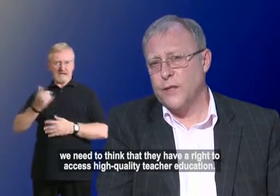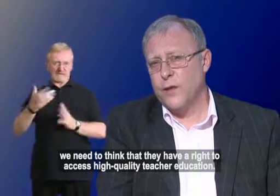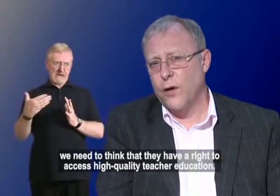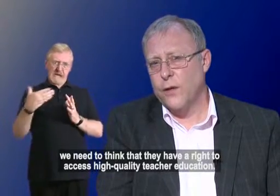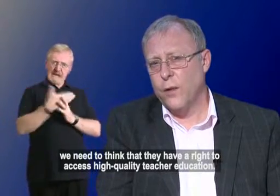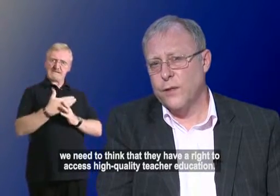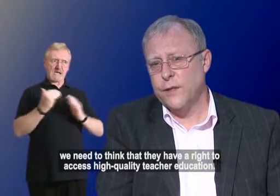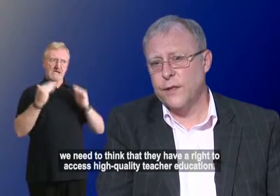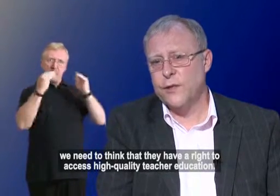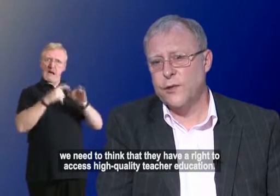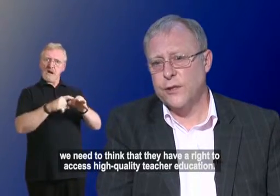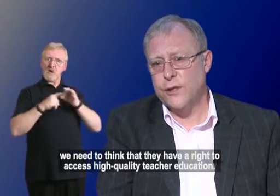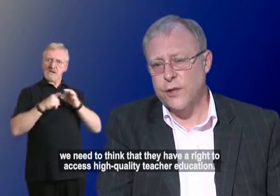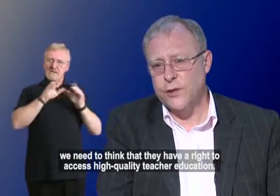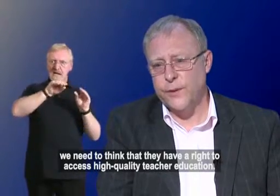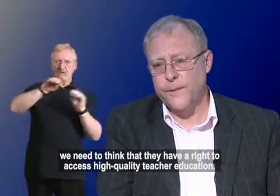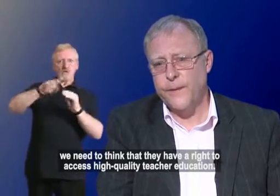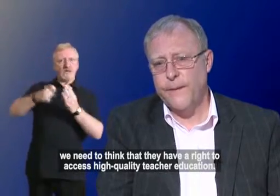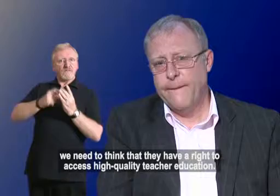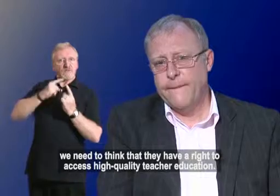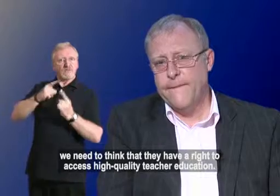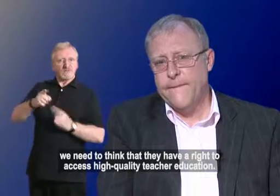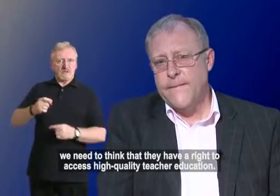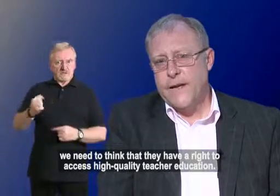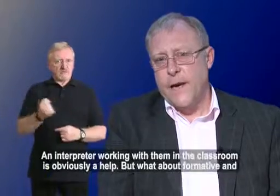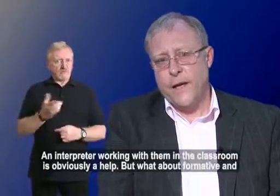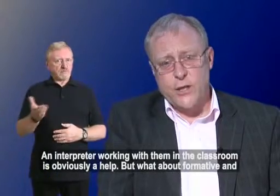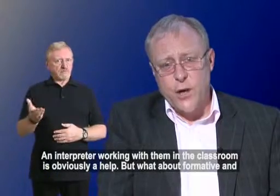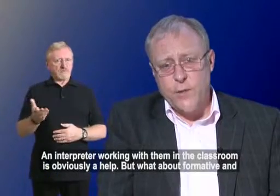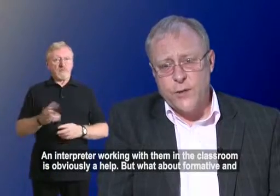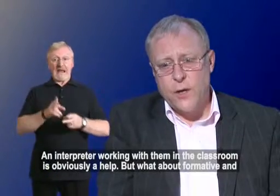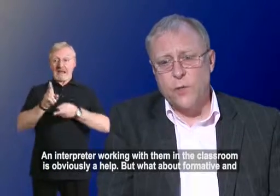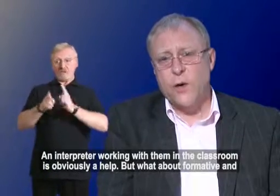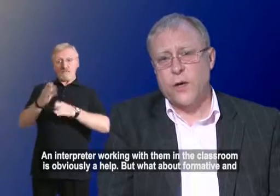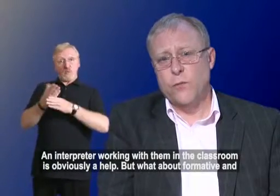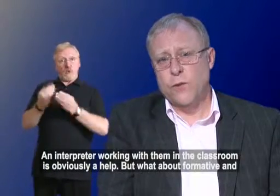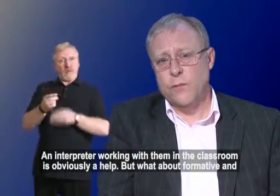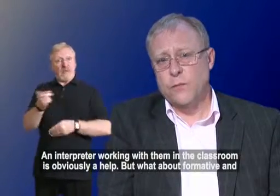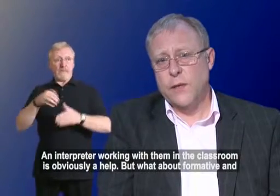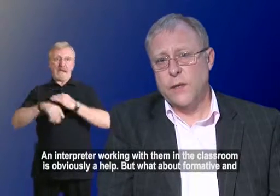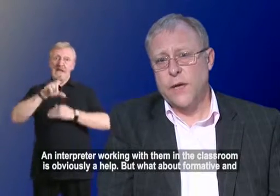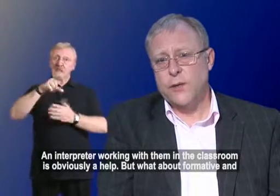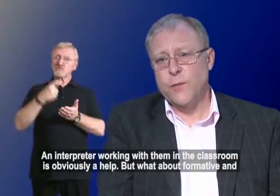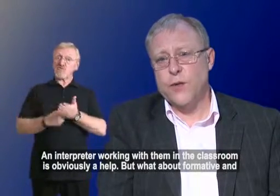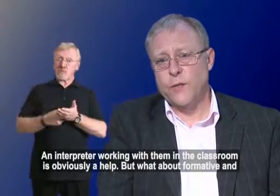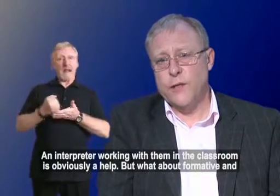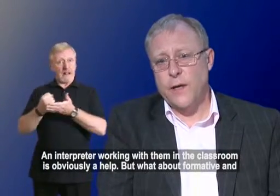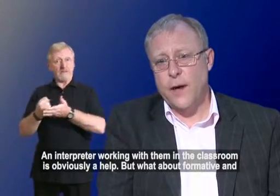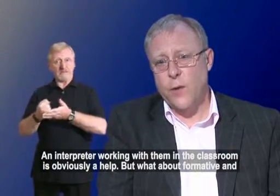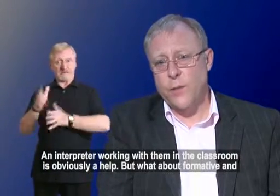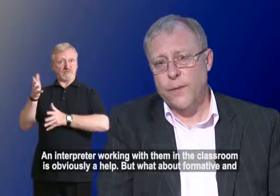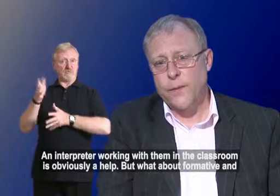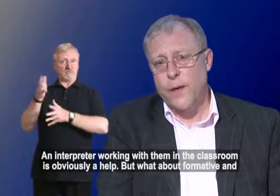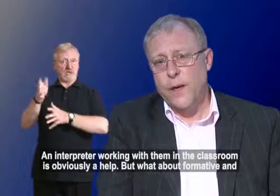to access high quality teacher education. An interpreter working with them in the classroom is